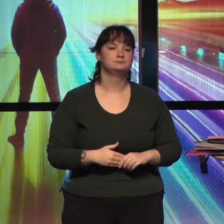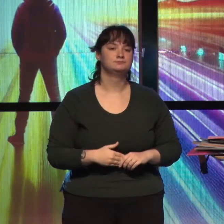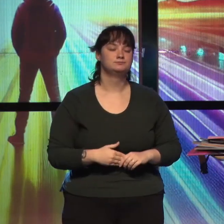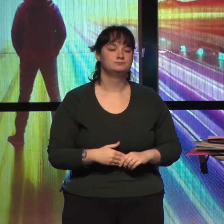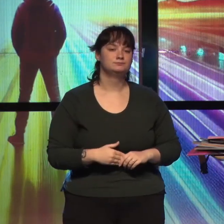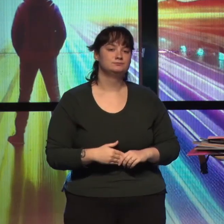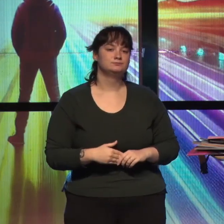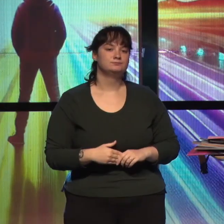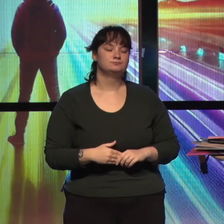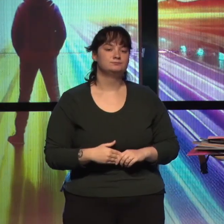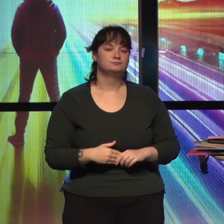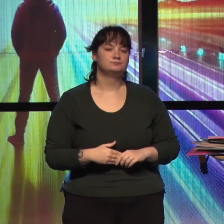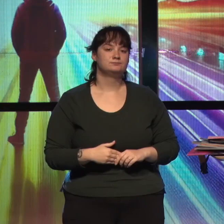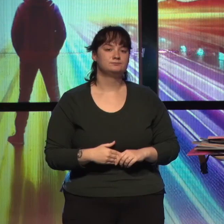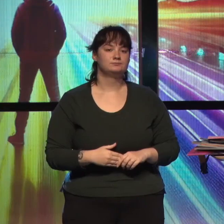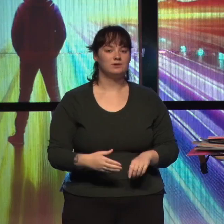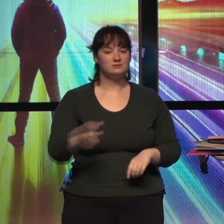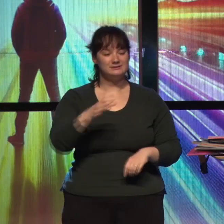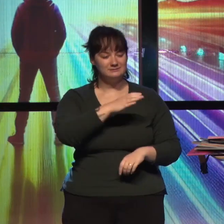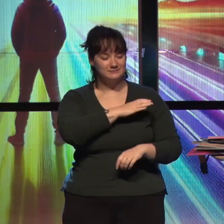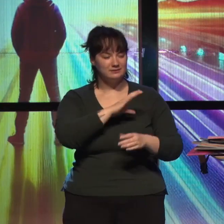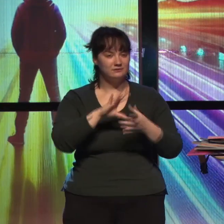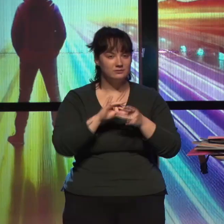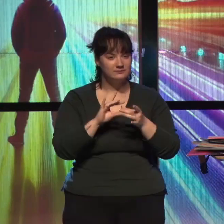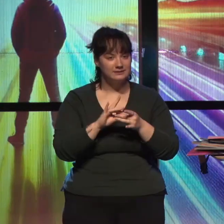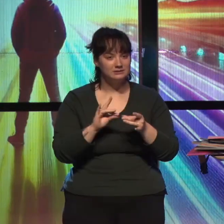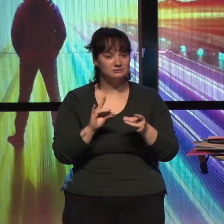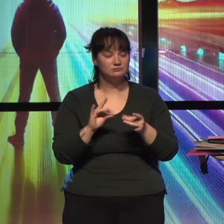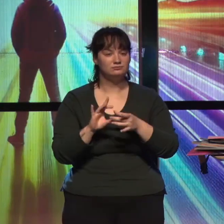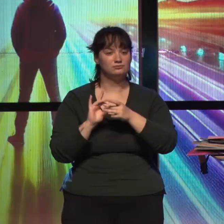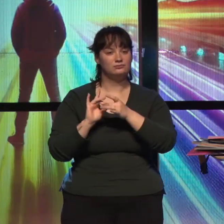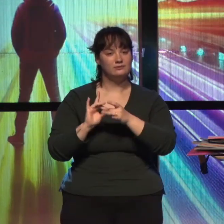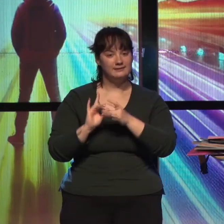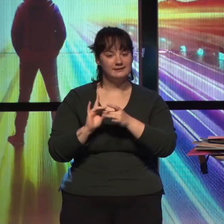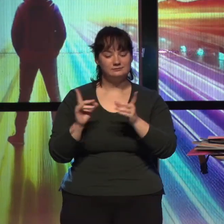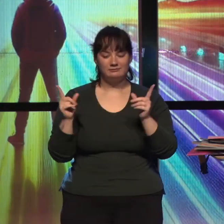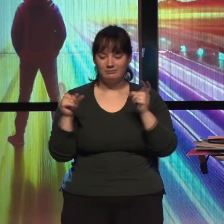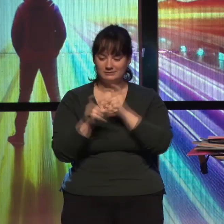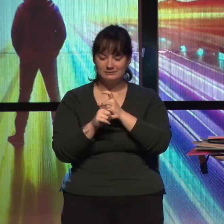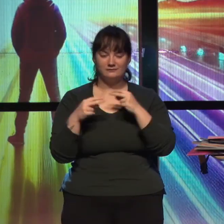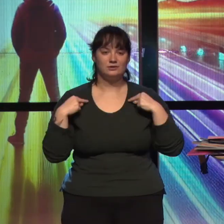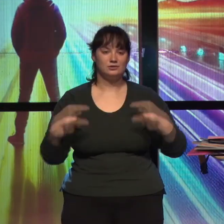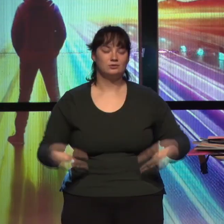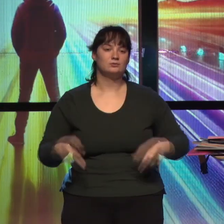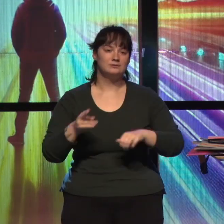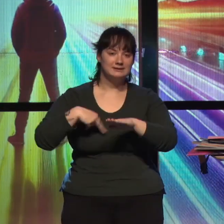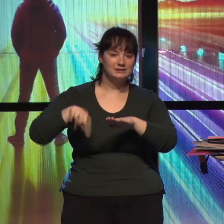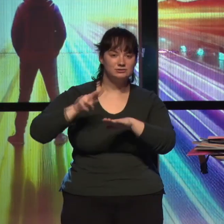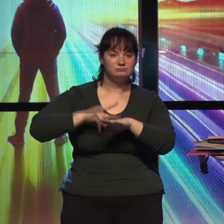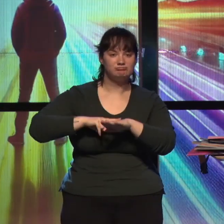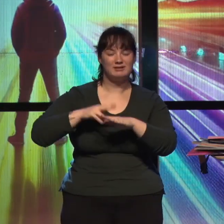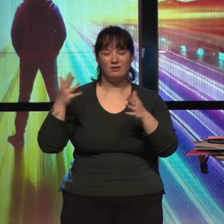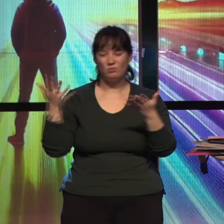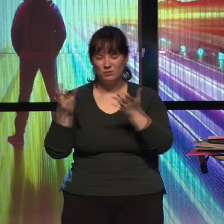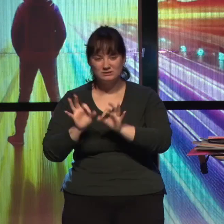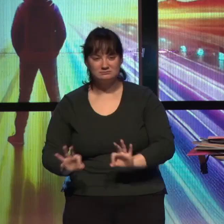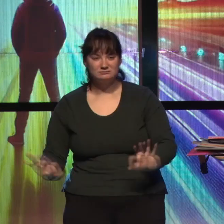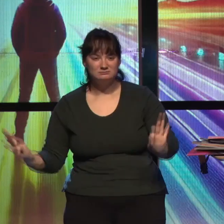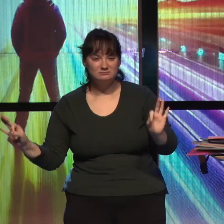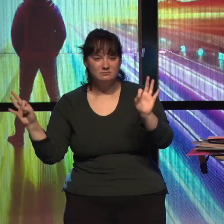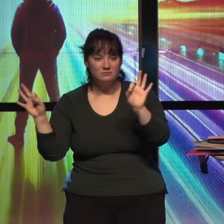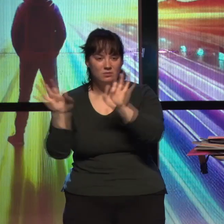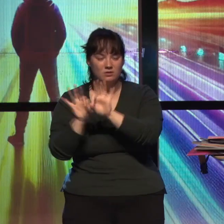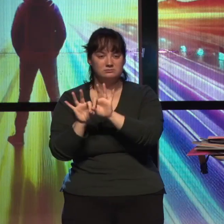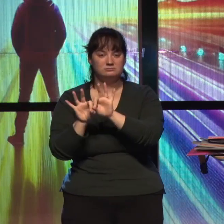overall idea is that there's this powerful message about the complexity of human nature and the importance of looking beyond appearances